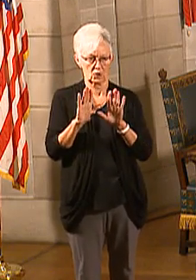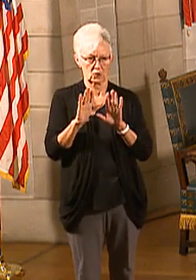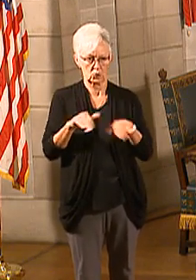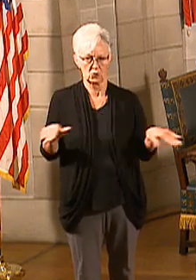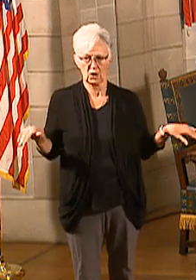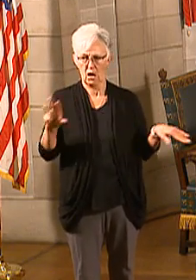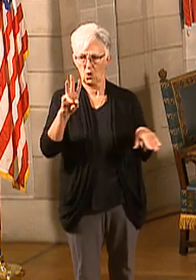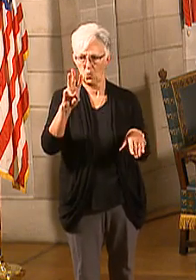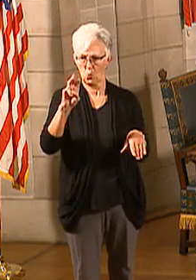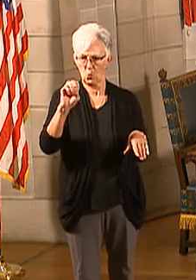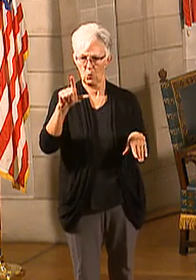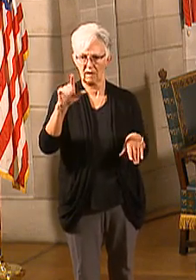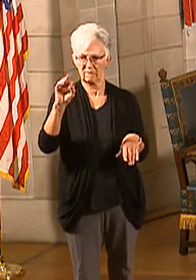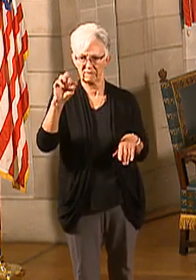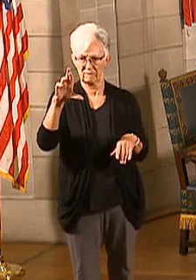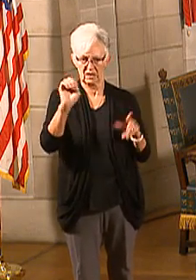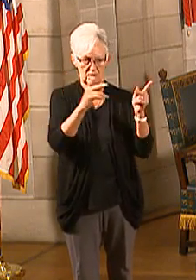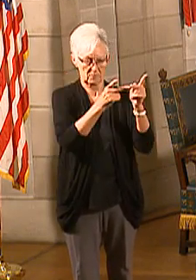welfare positions,